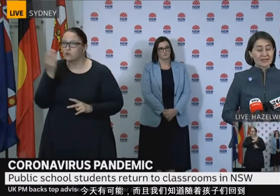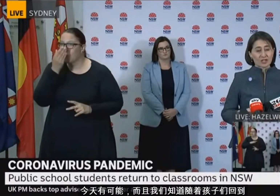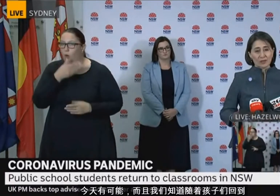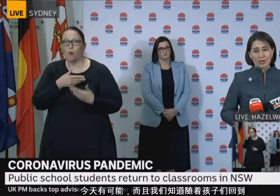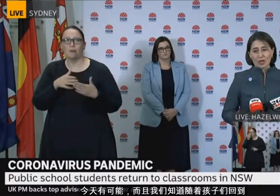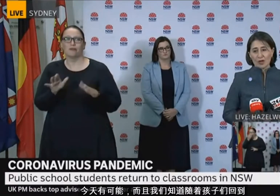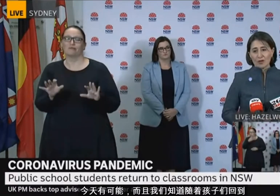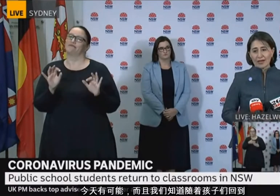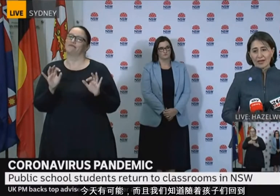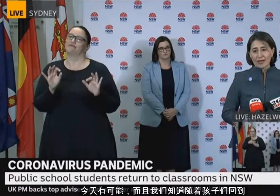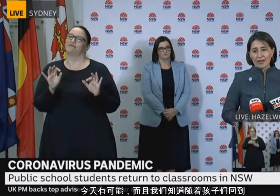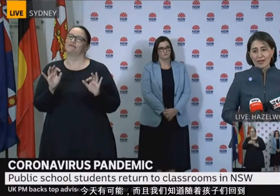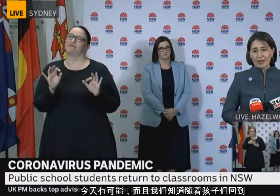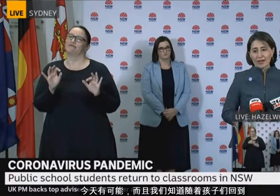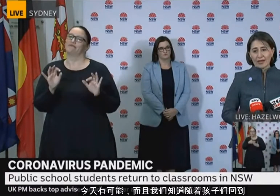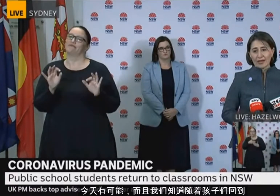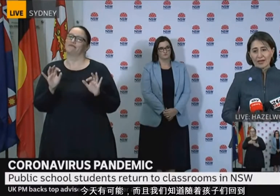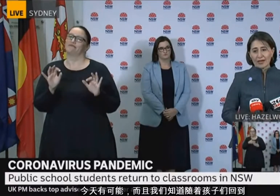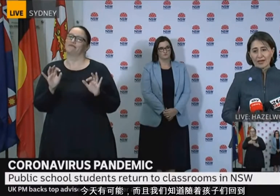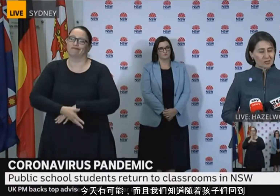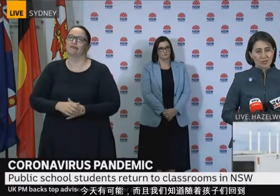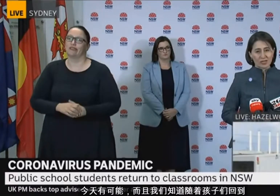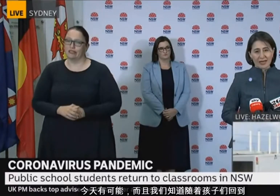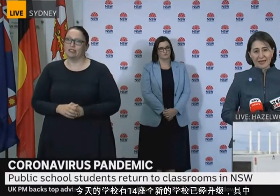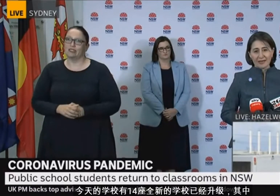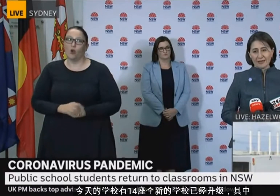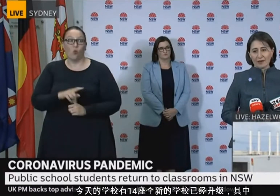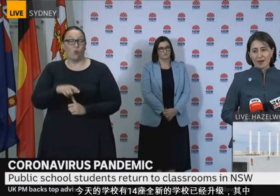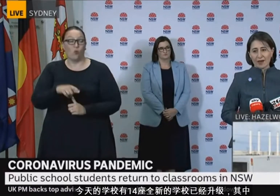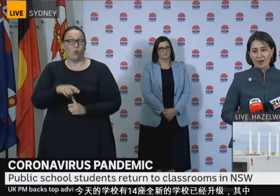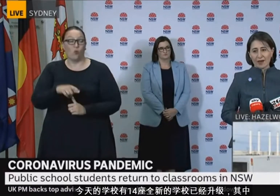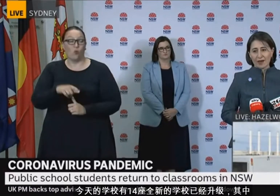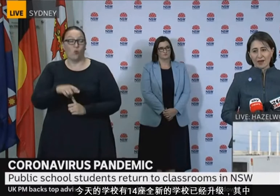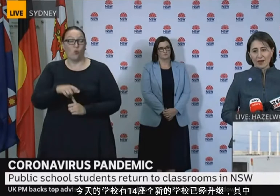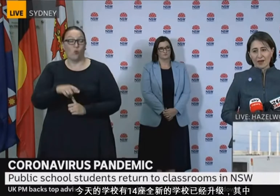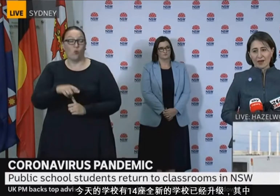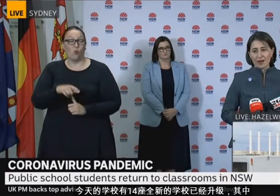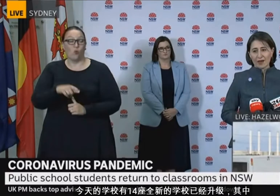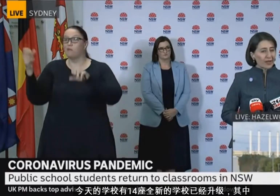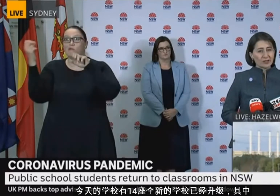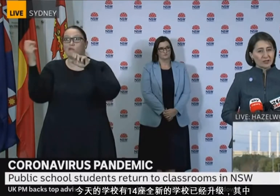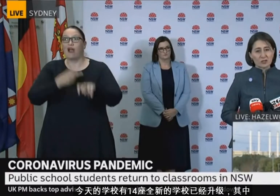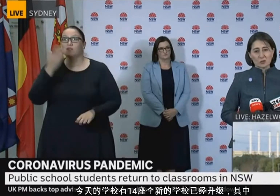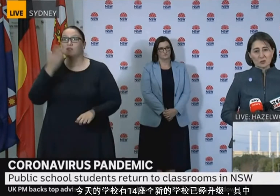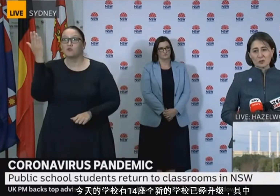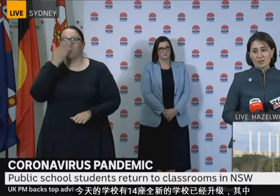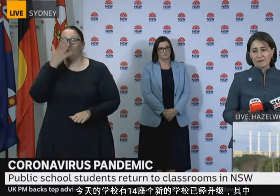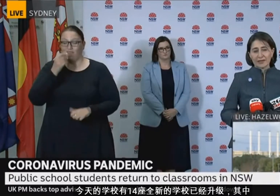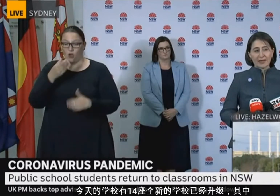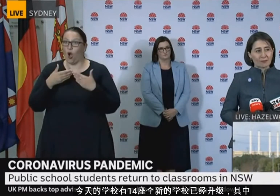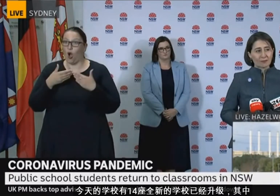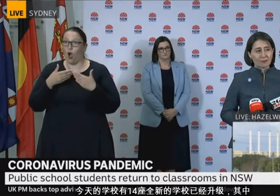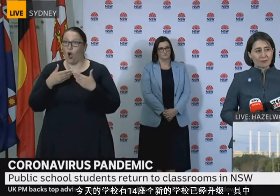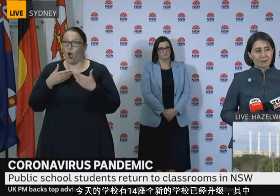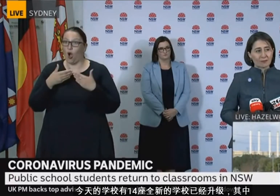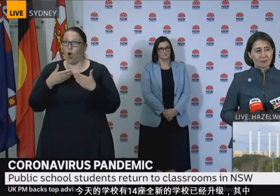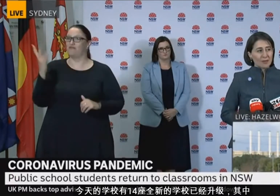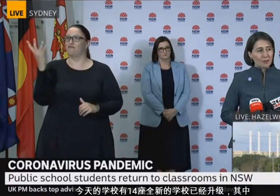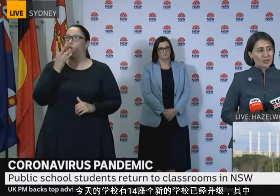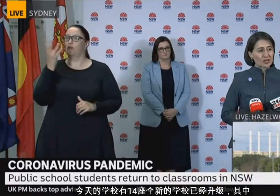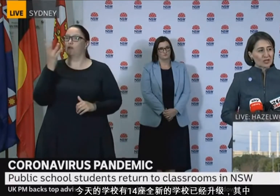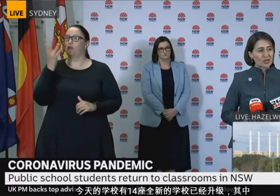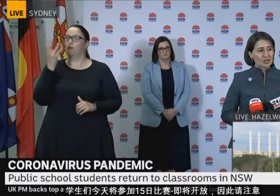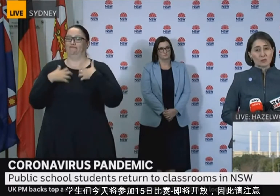today. And additionally, we know that as children are going back to school today, there are 14 brand new schools that have